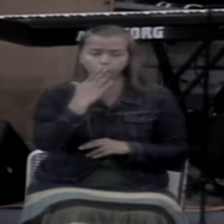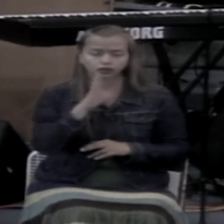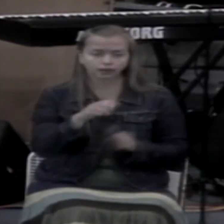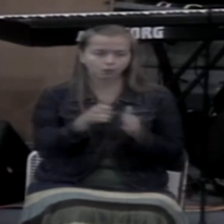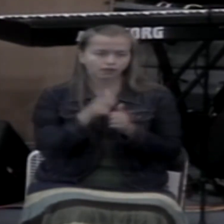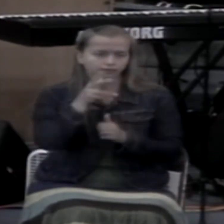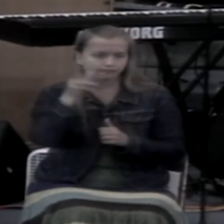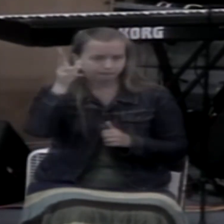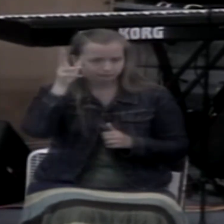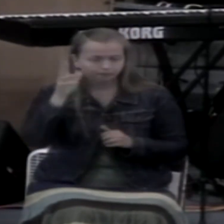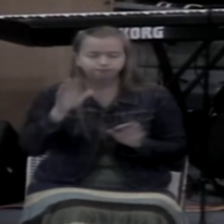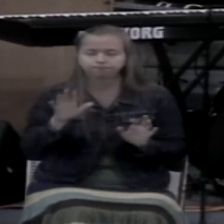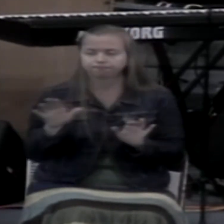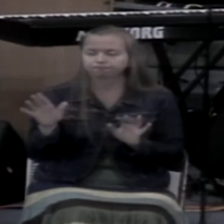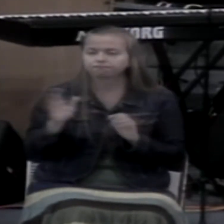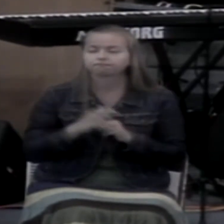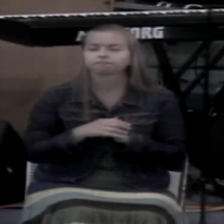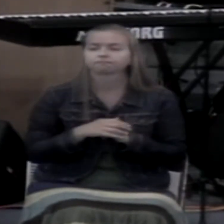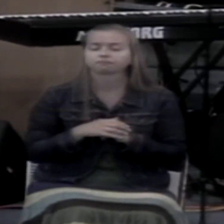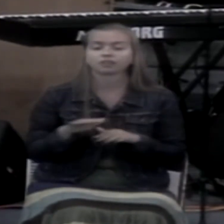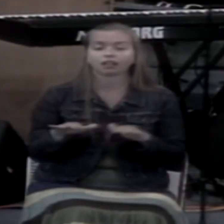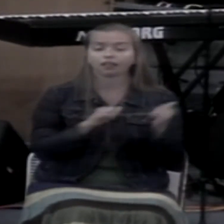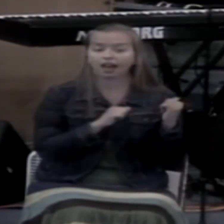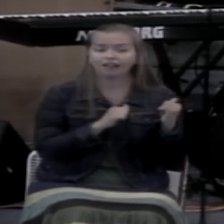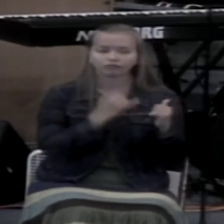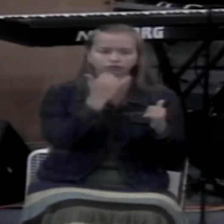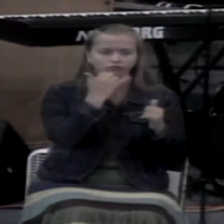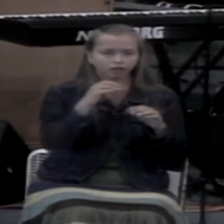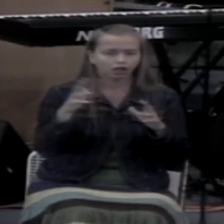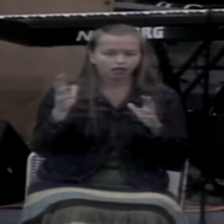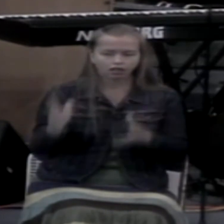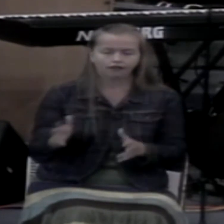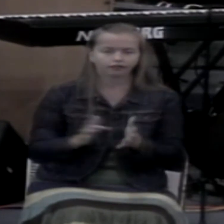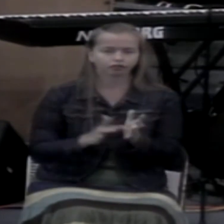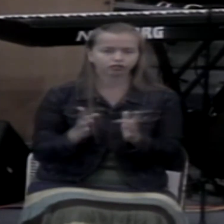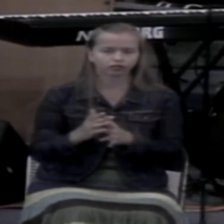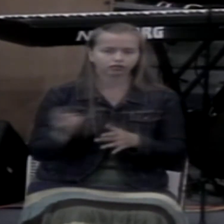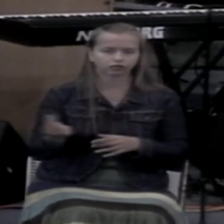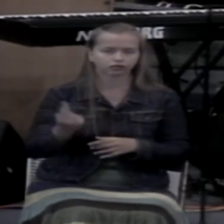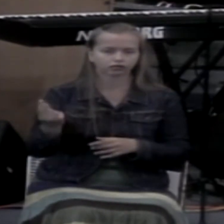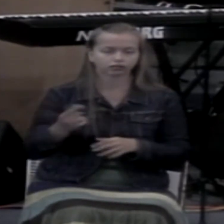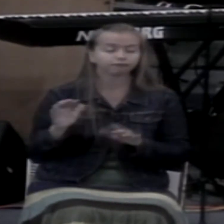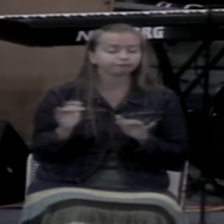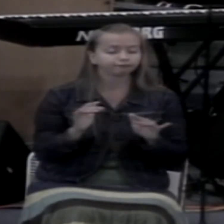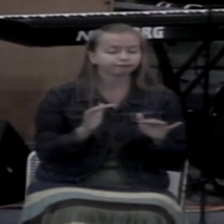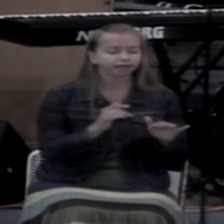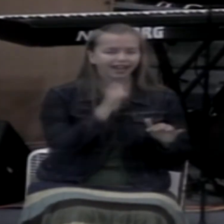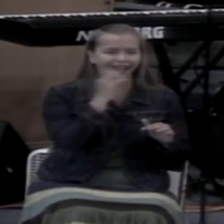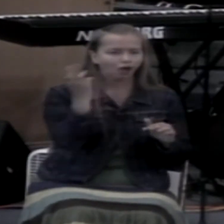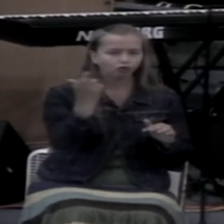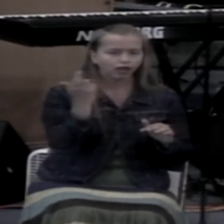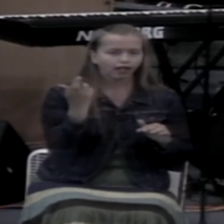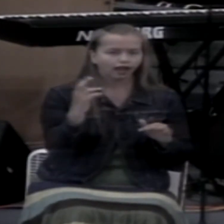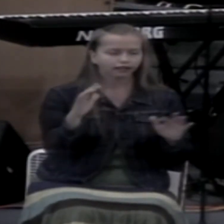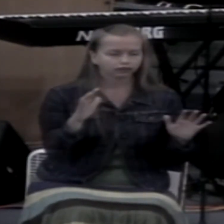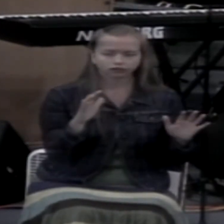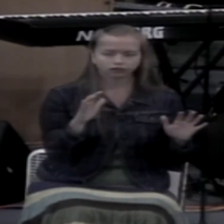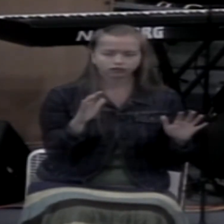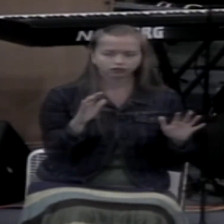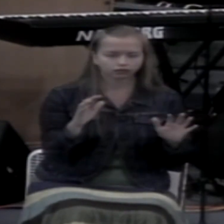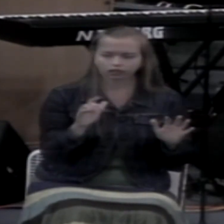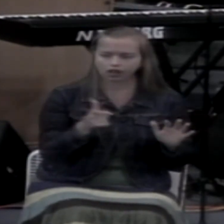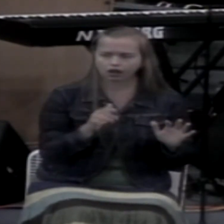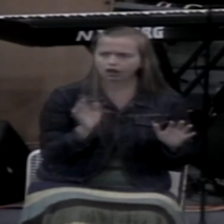there, they went a day's journey and realized he wasn't with them. So they tried to